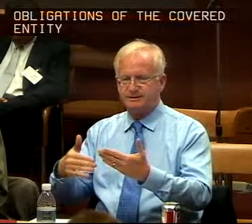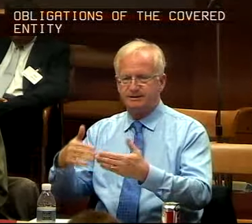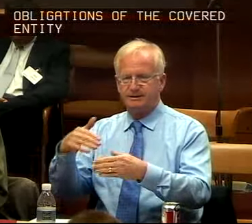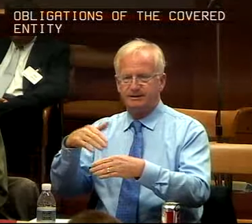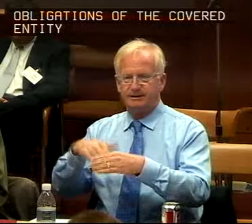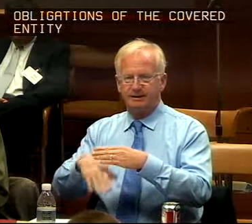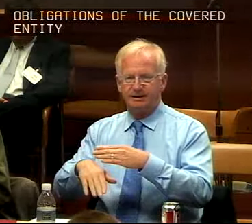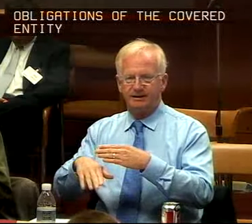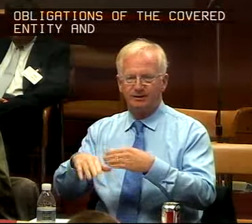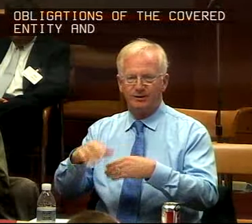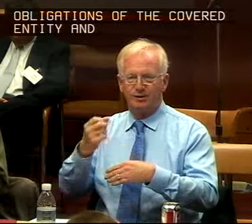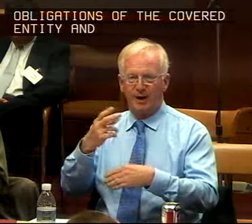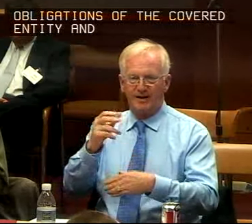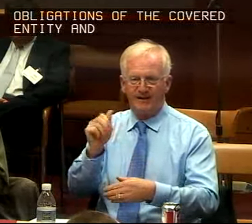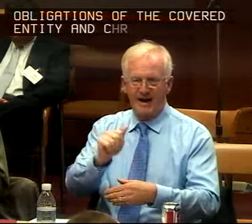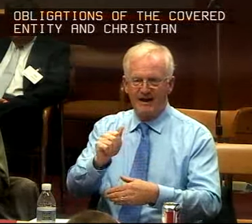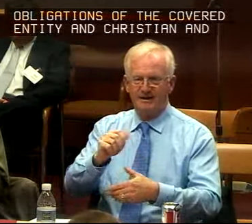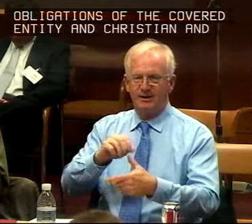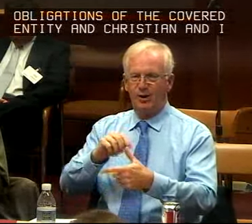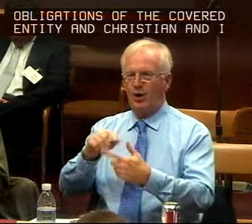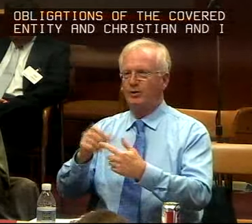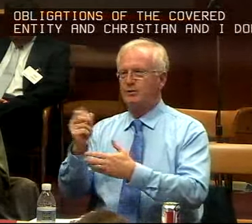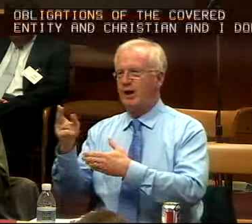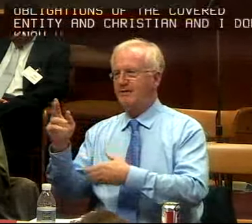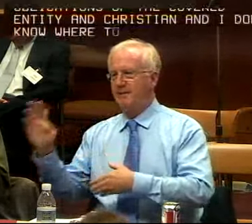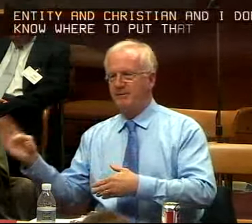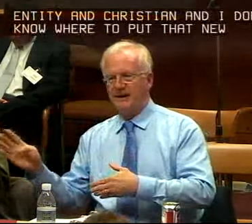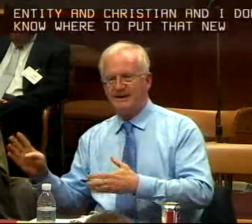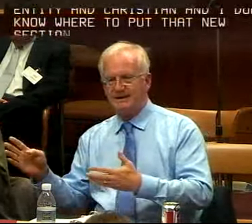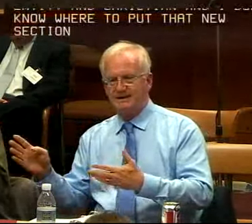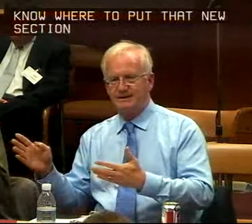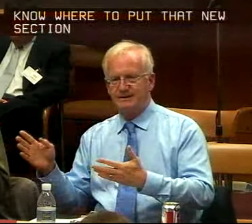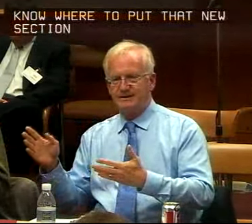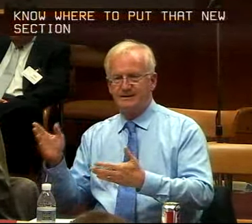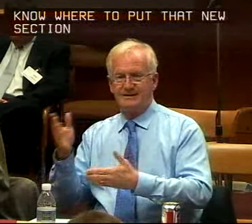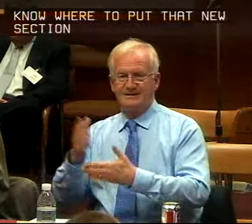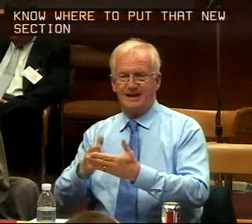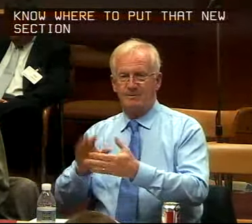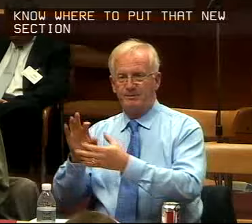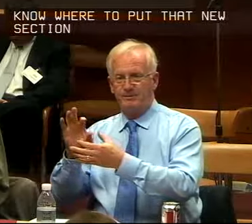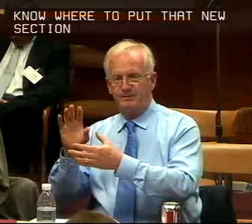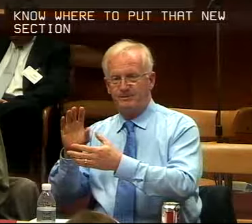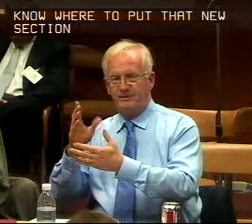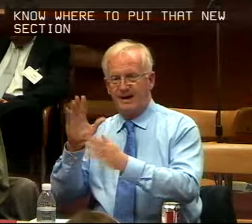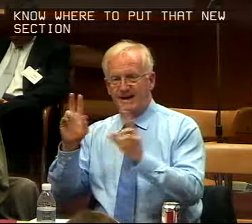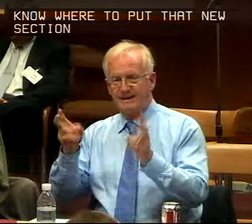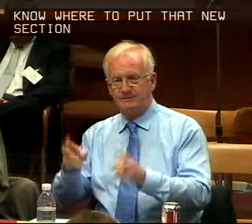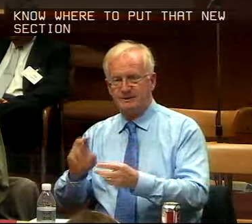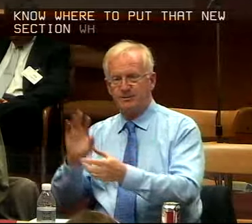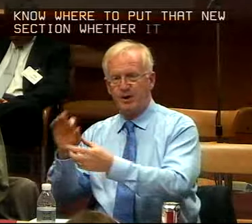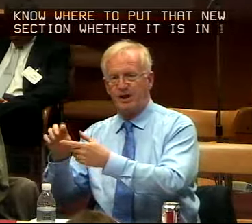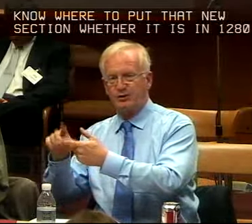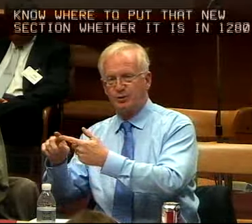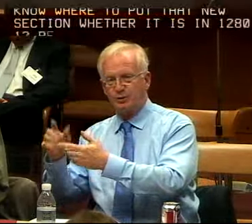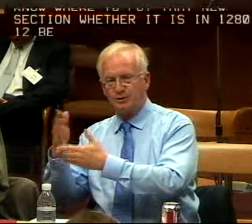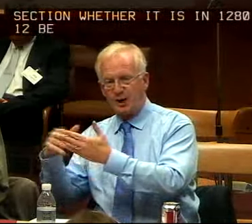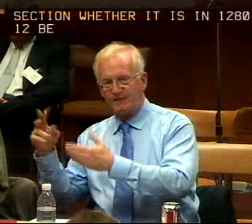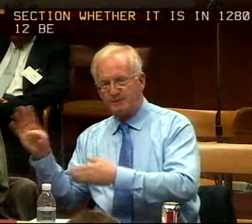new section, whether it's in 12A or 12B. There are some topics that